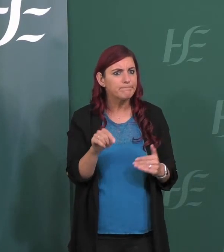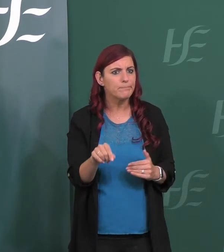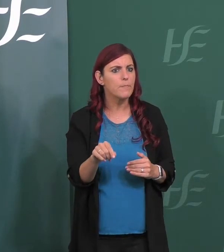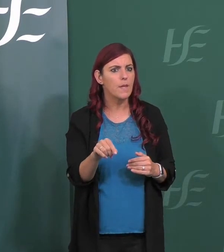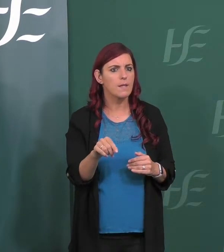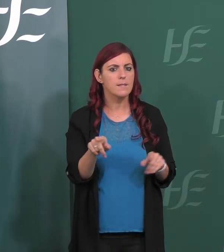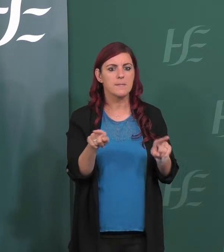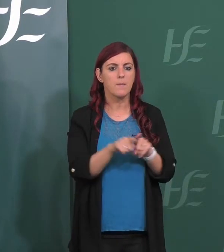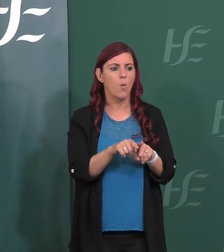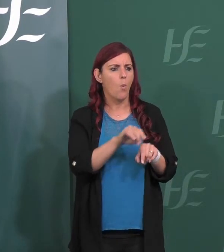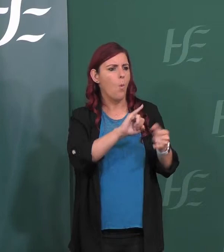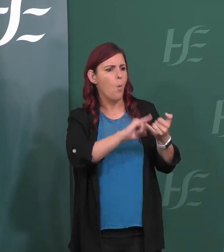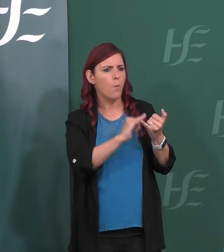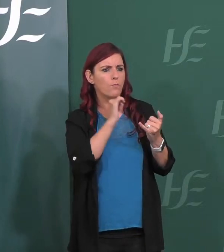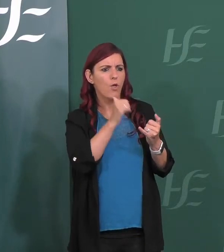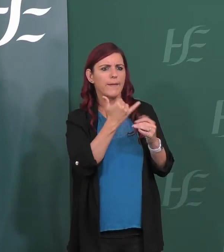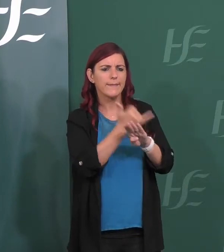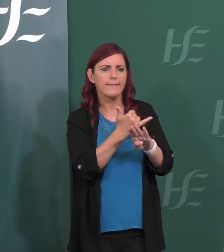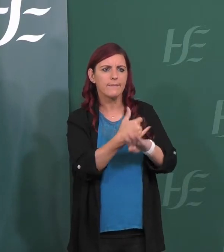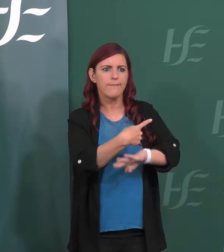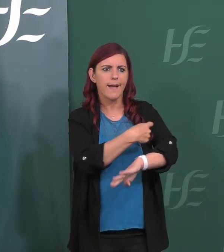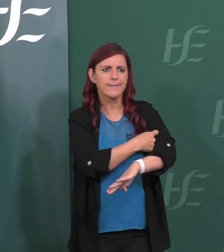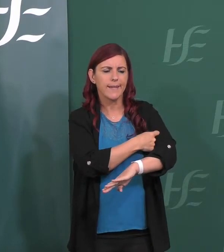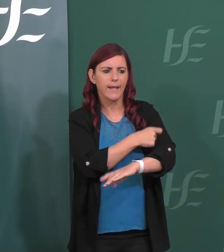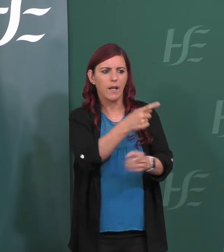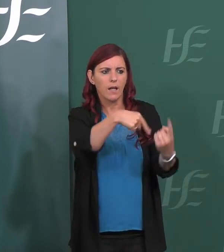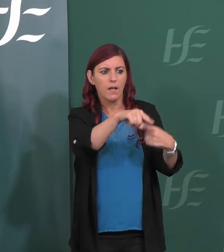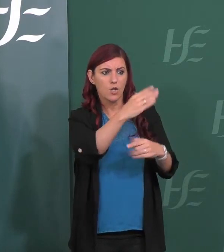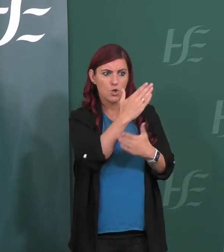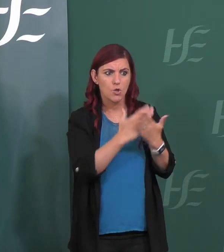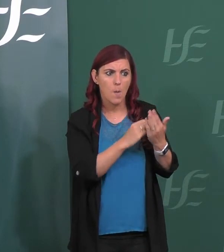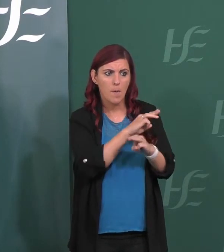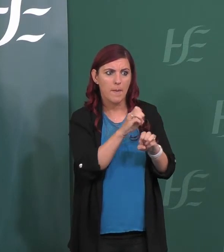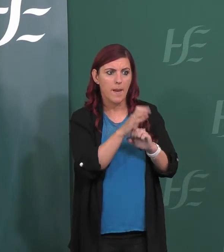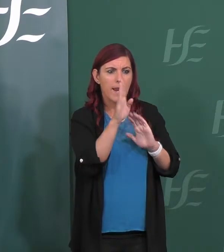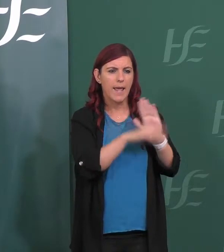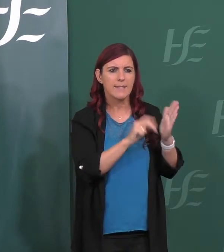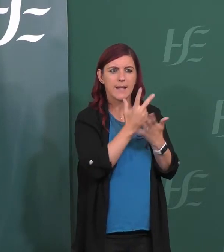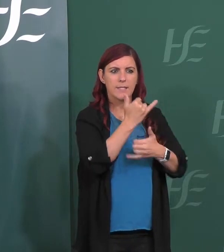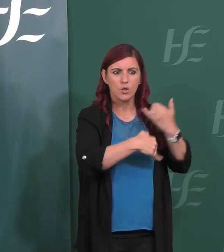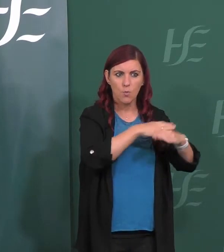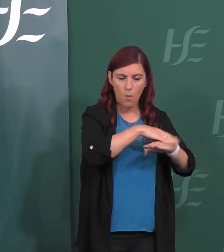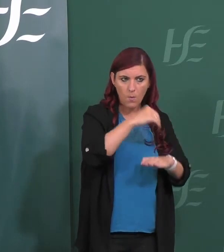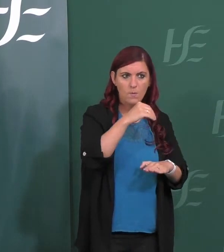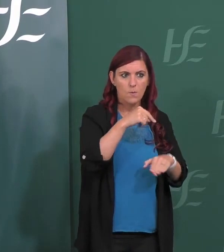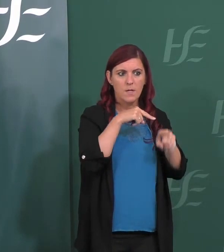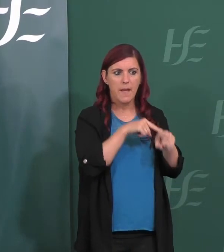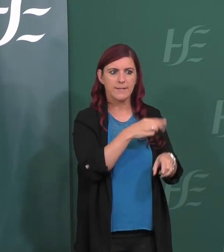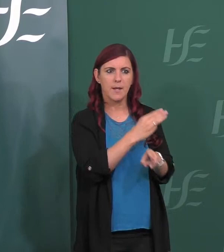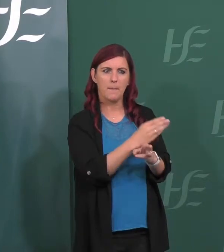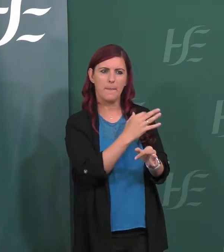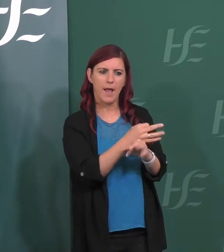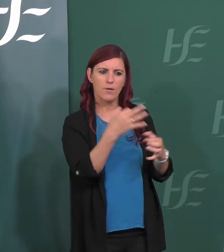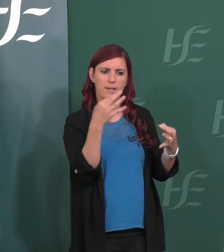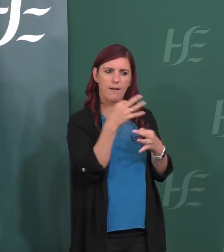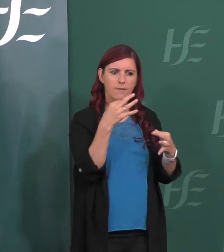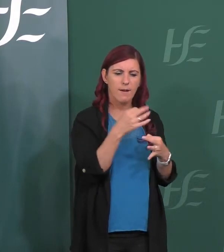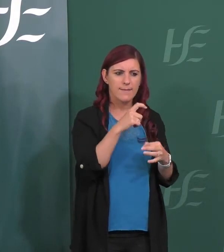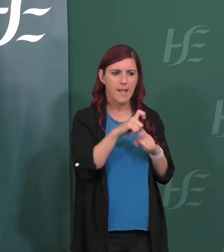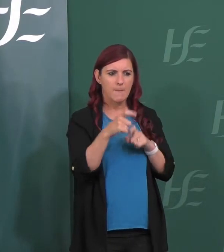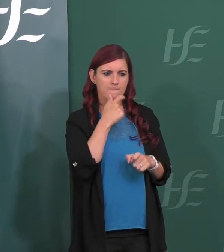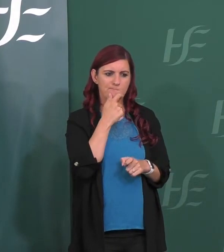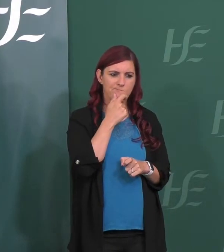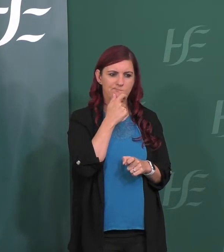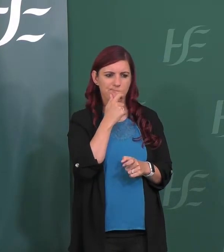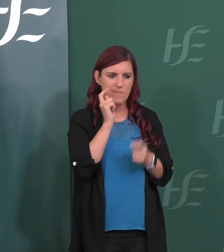of the unvaccinated in the population, some are people under the age of 18 whose parents and guardians are still weighing up and getting